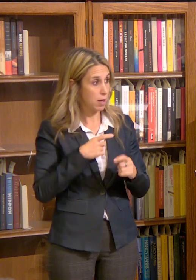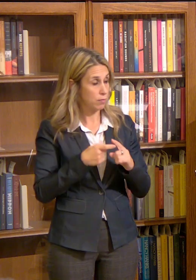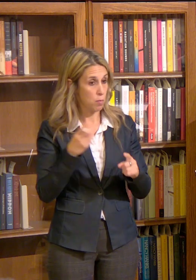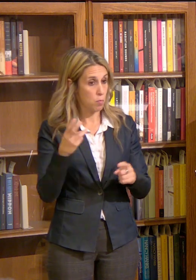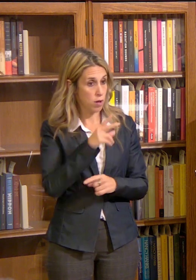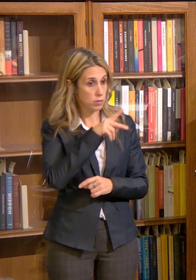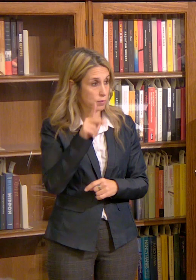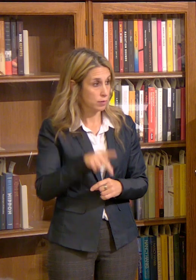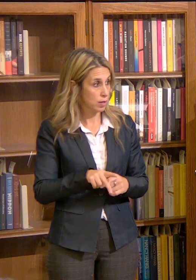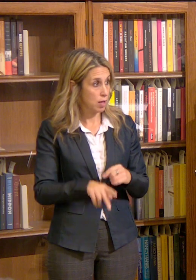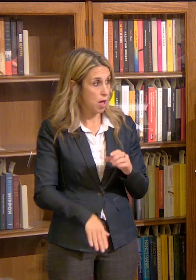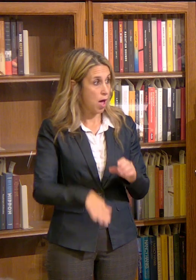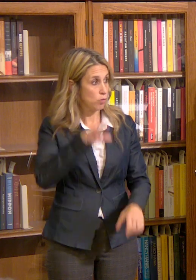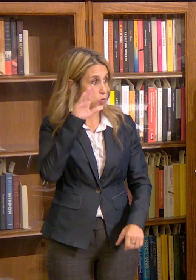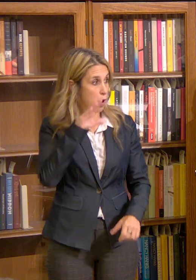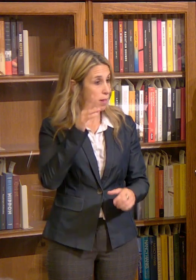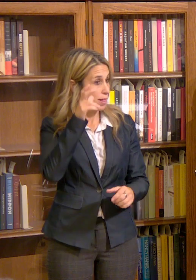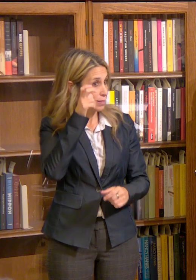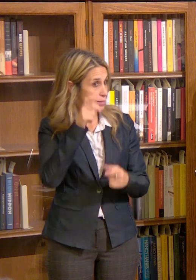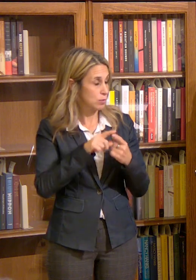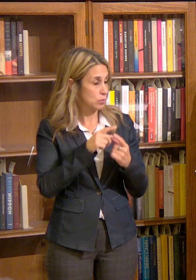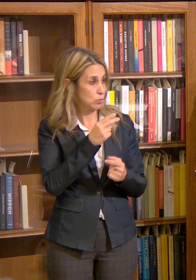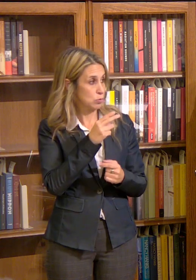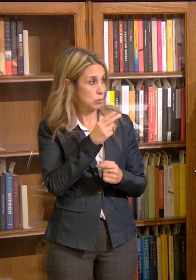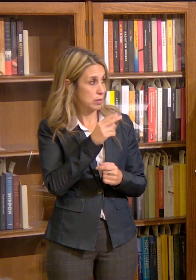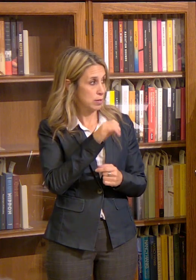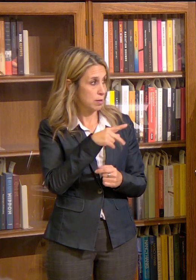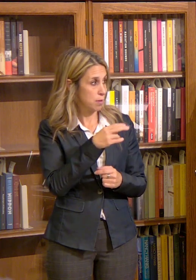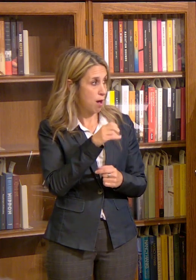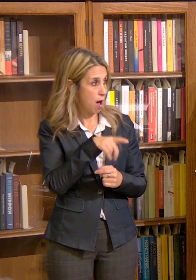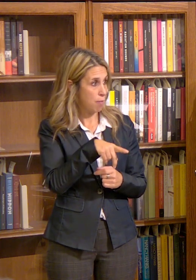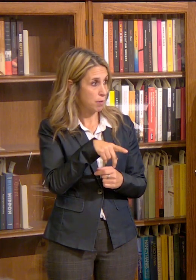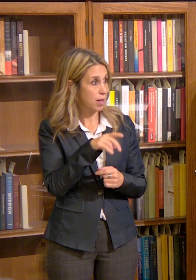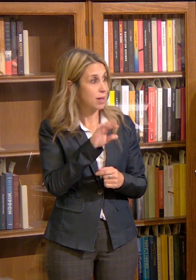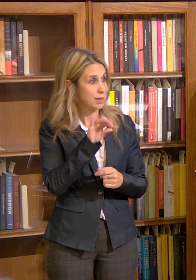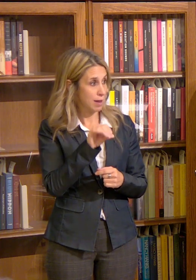who who grew up listening to '90s hip-hop music so I'm already